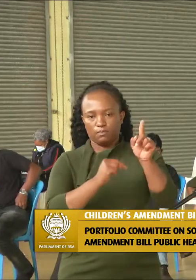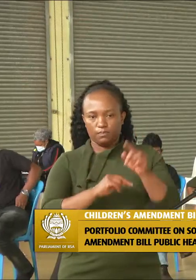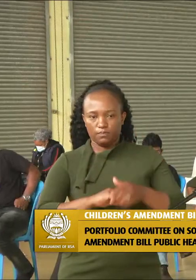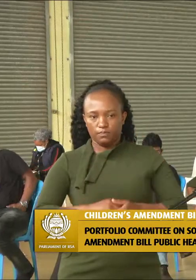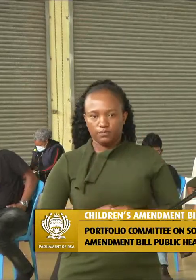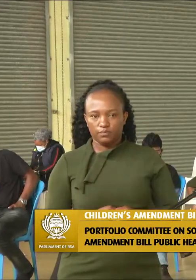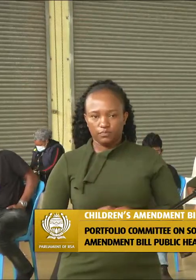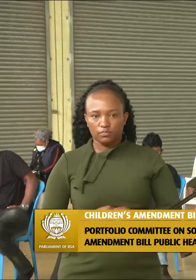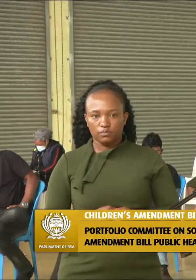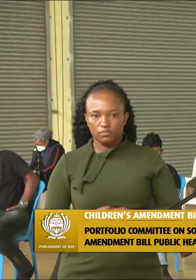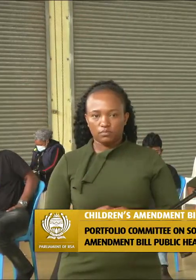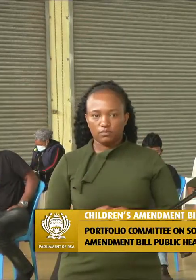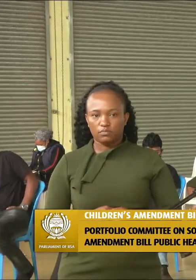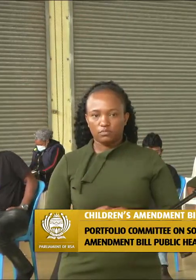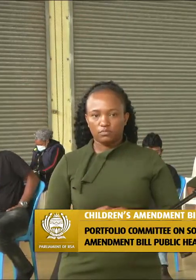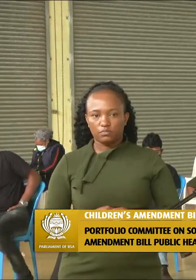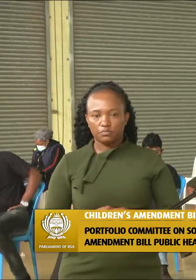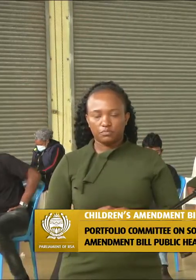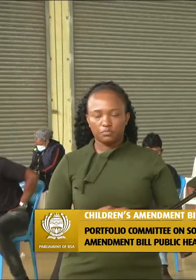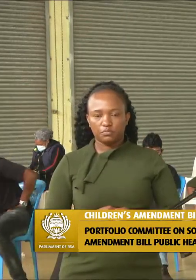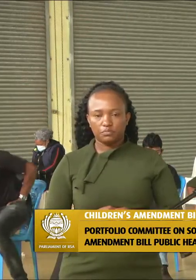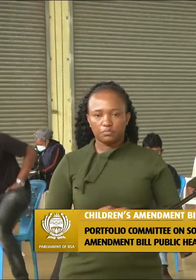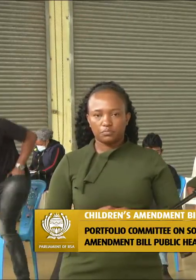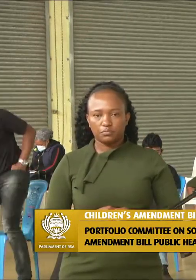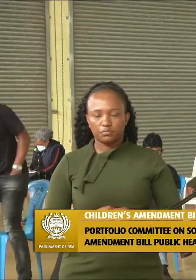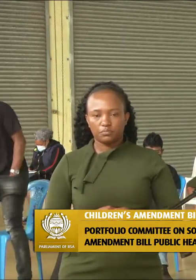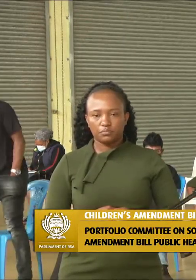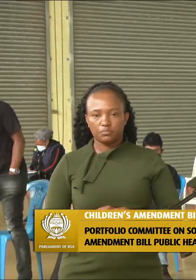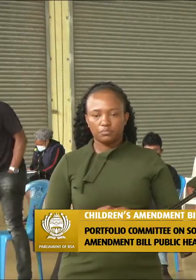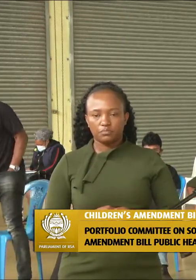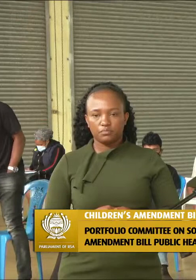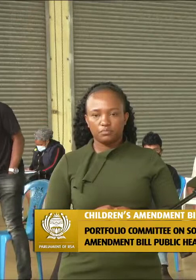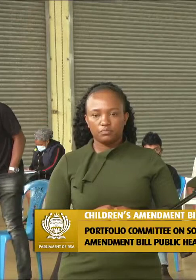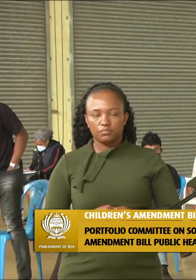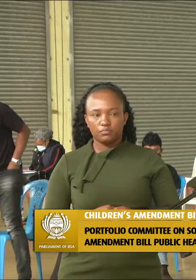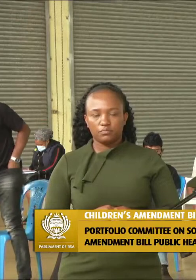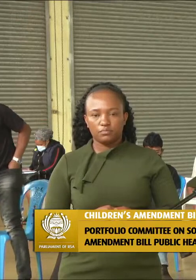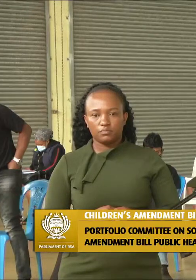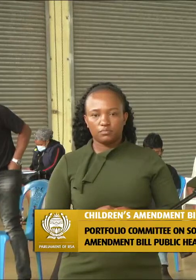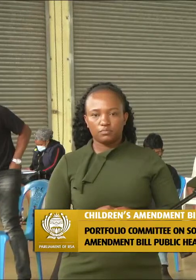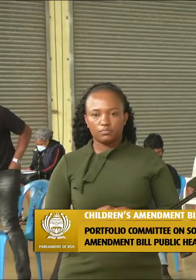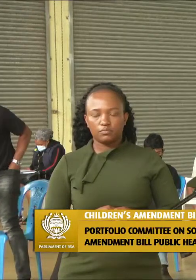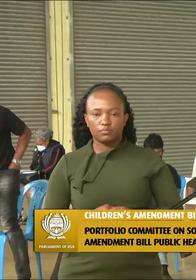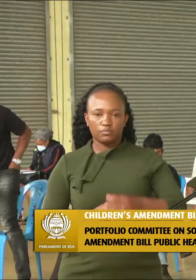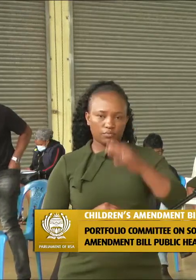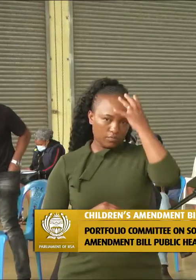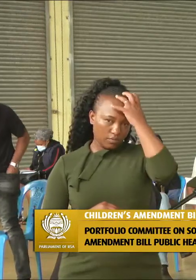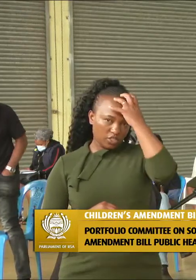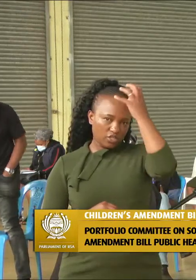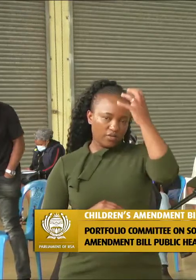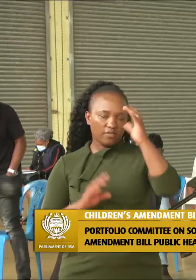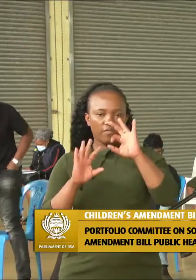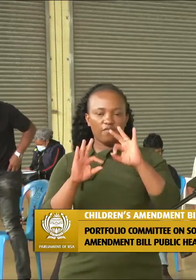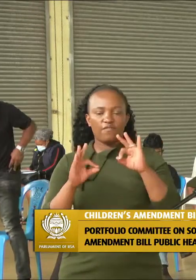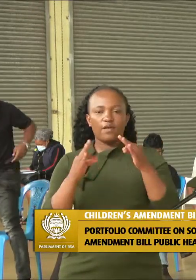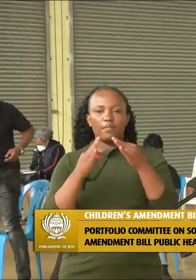lesifundazwe ungayidlulisa ke indaba uyise ehhovisi likazwelonke. The chief family advocate is